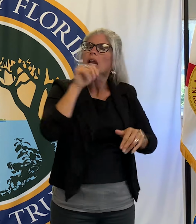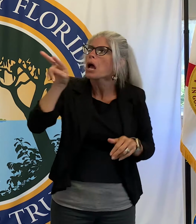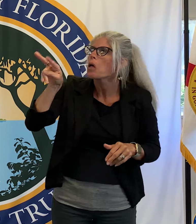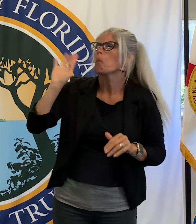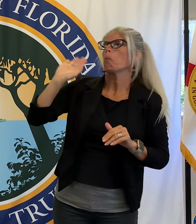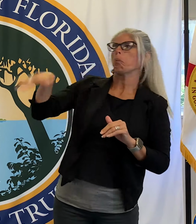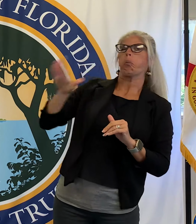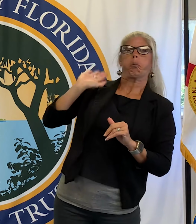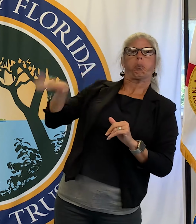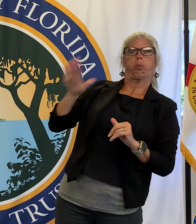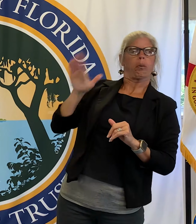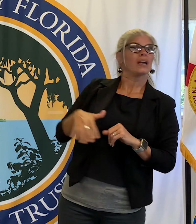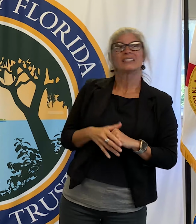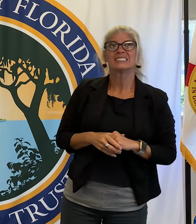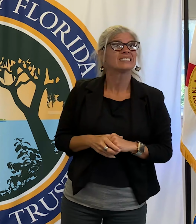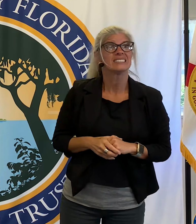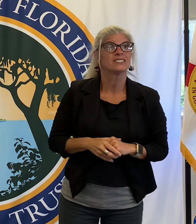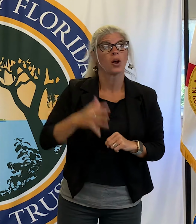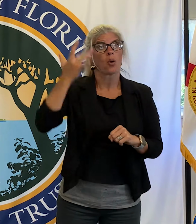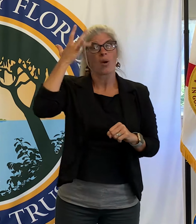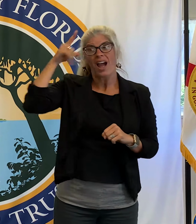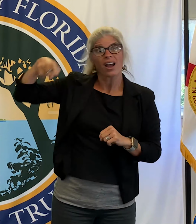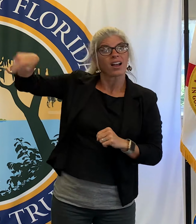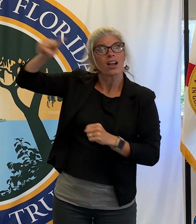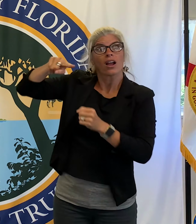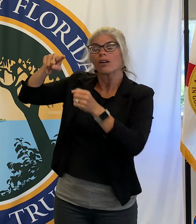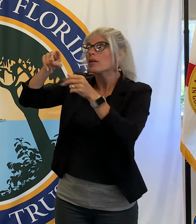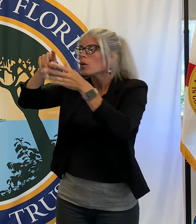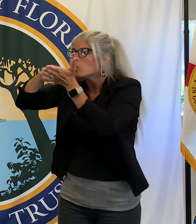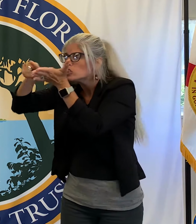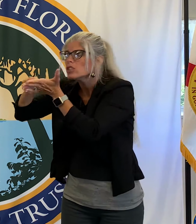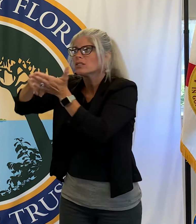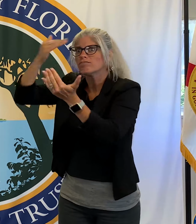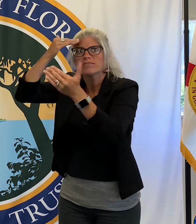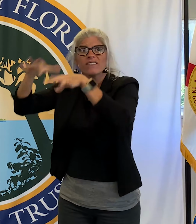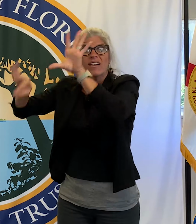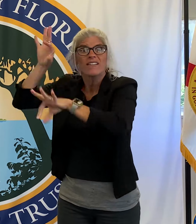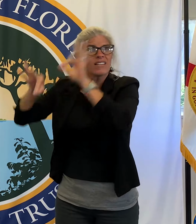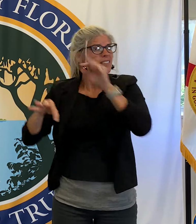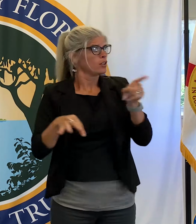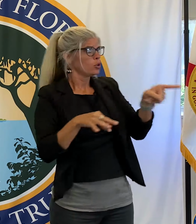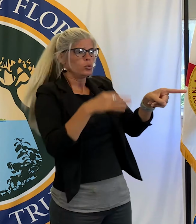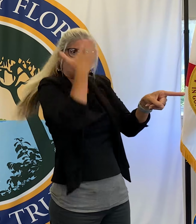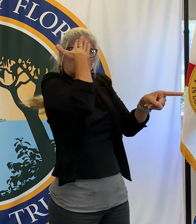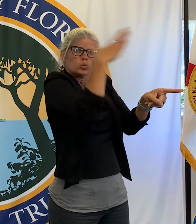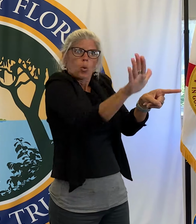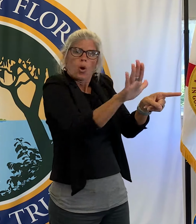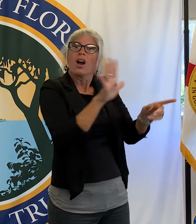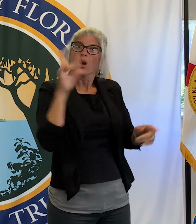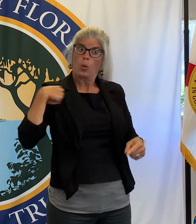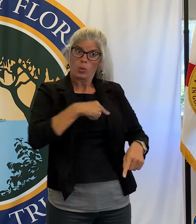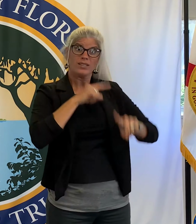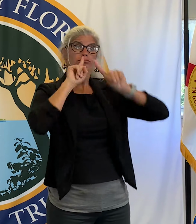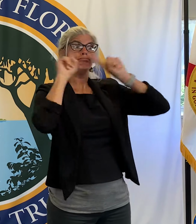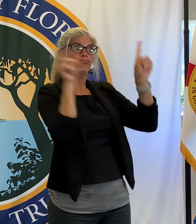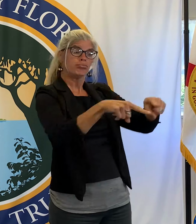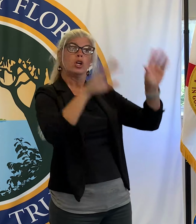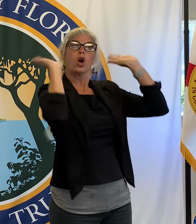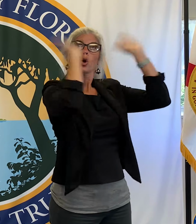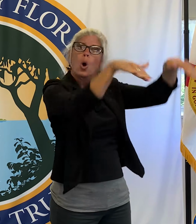be leading to the evacuation, so please never second guess. In Hurricane Irma, we